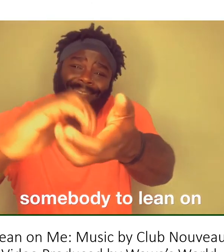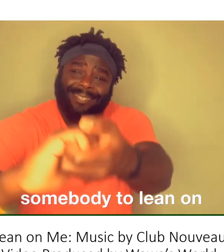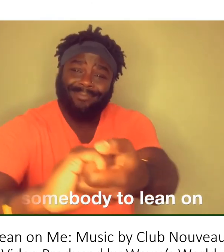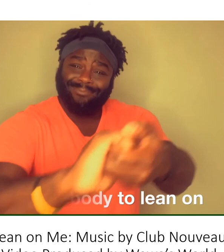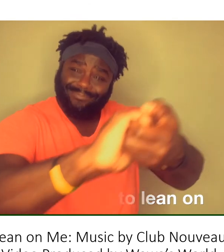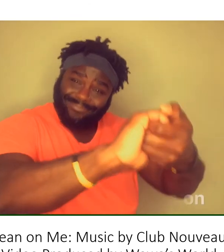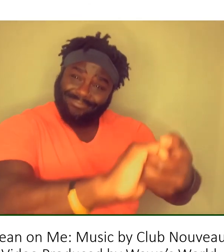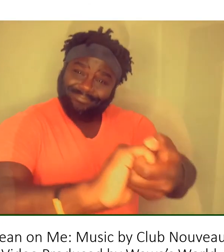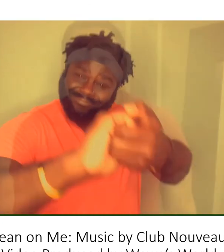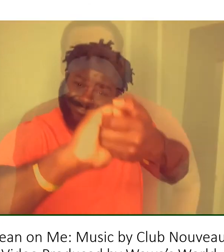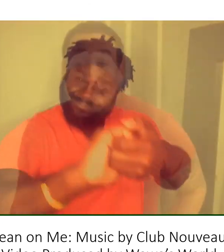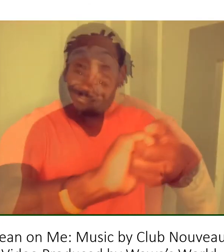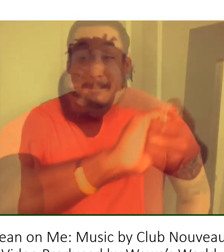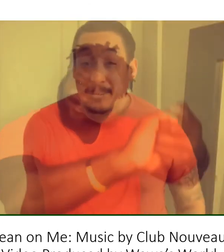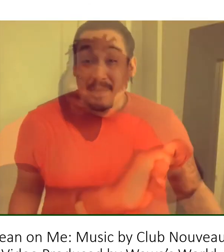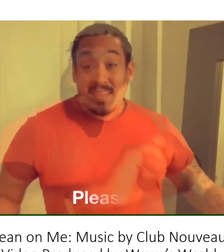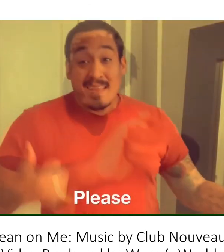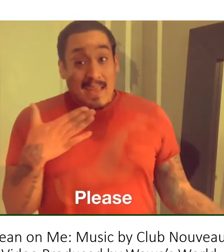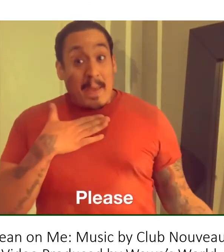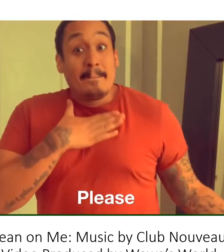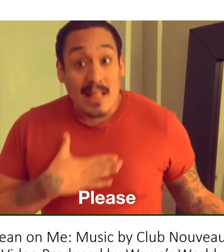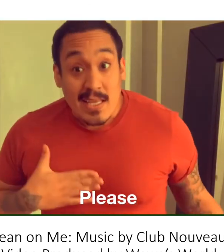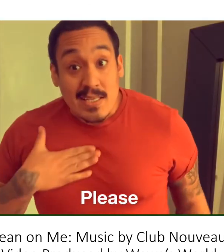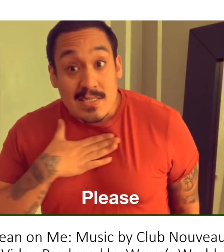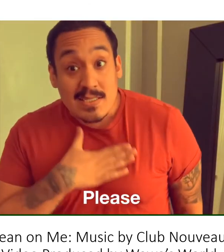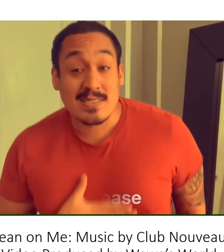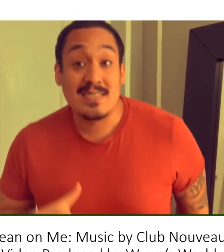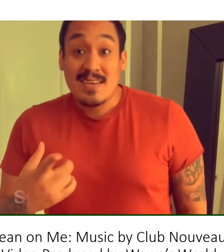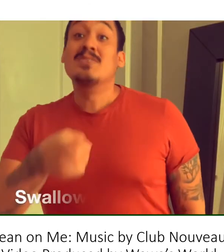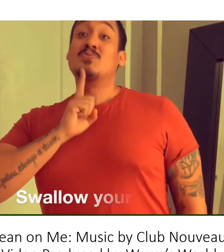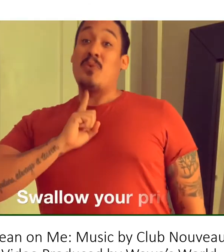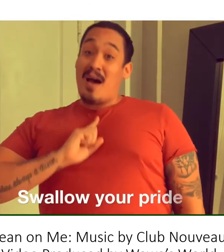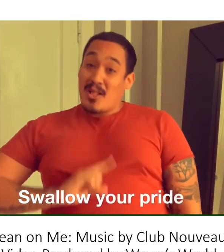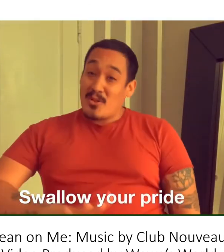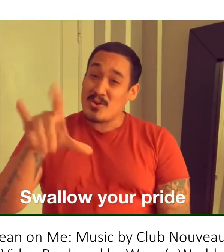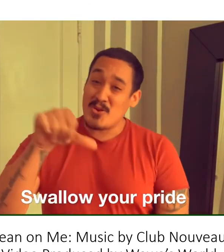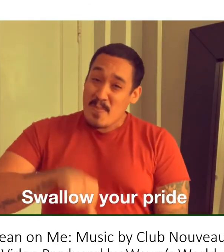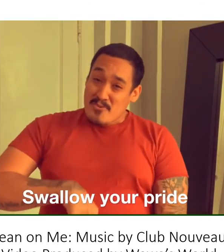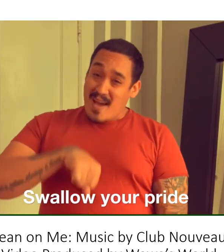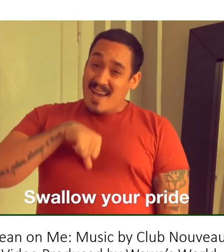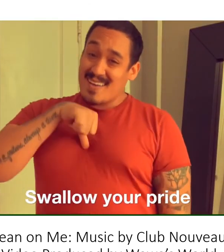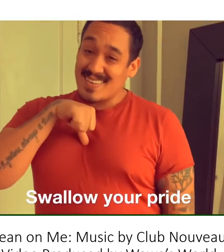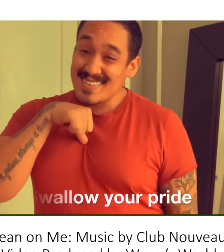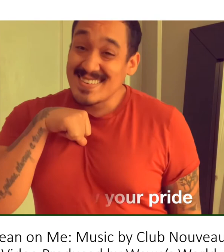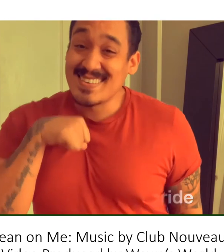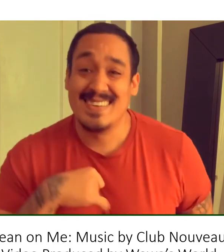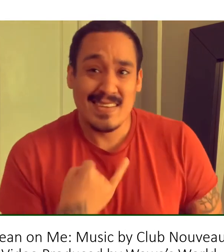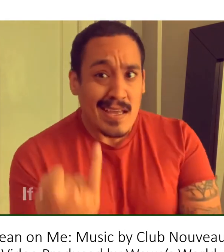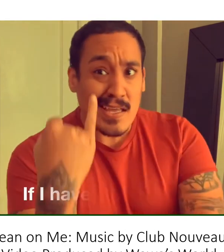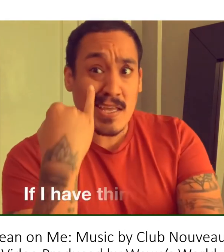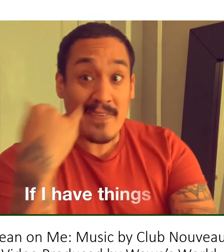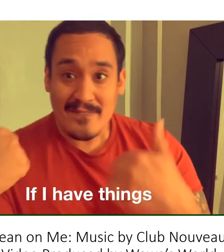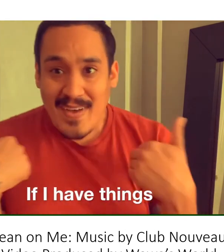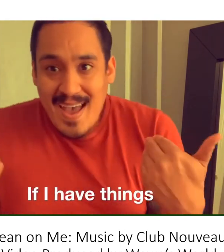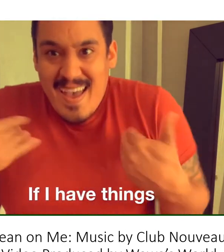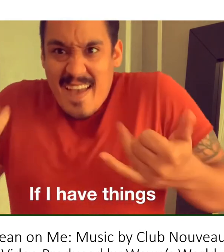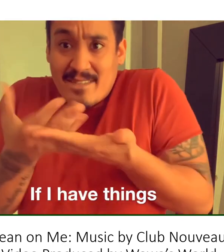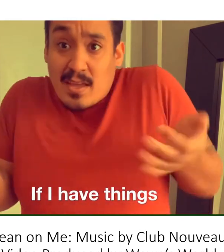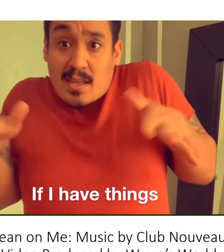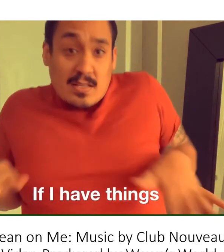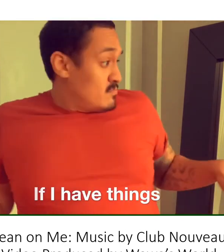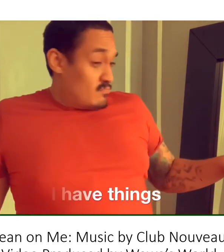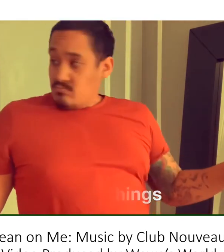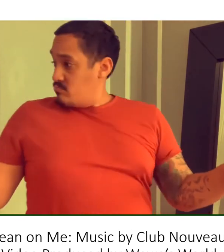lean on. Please, swallow your pride, if I